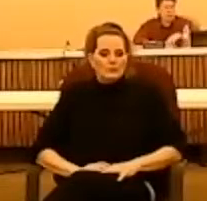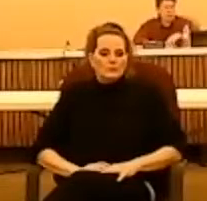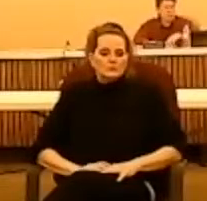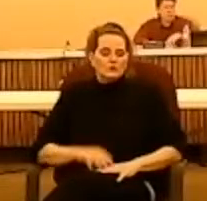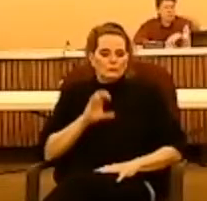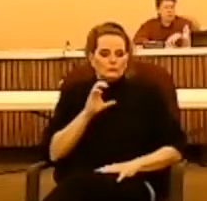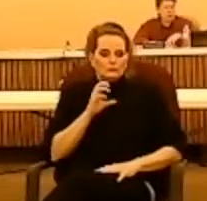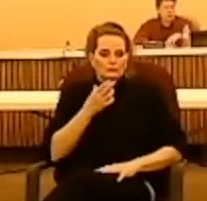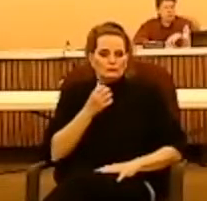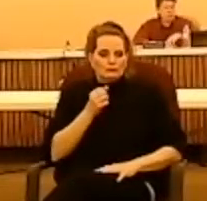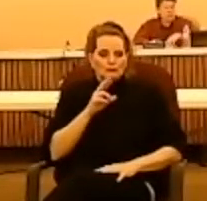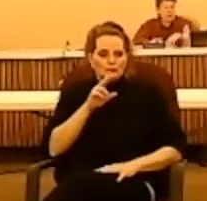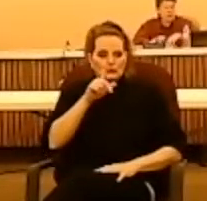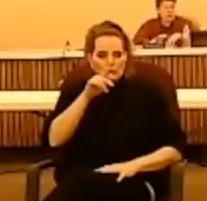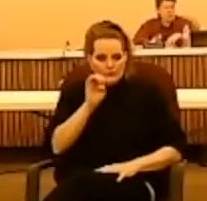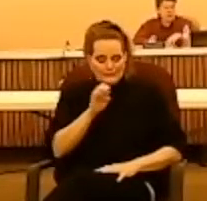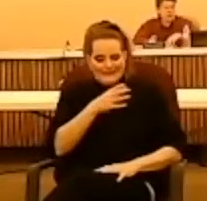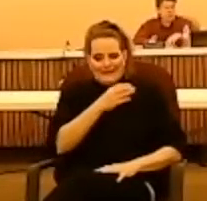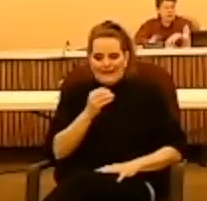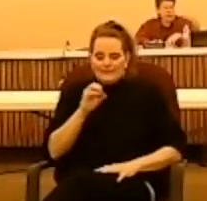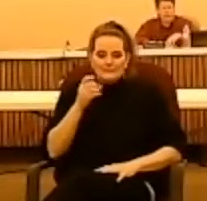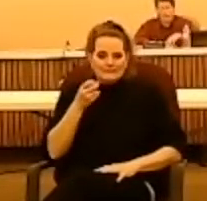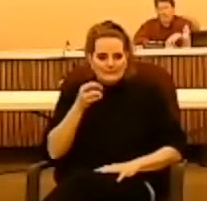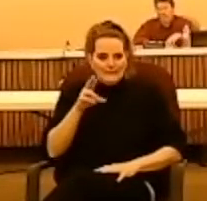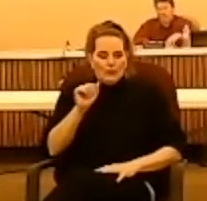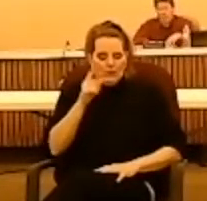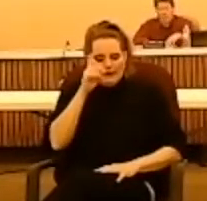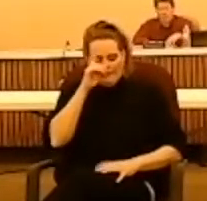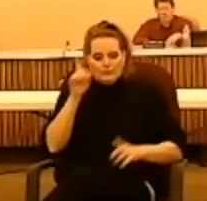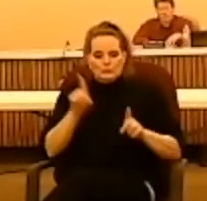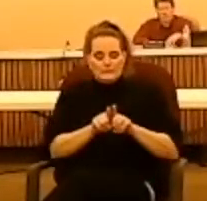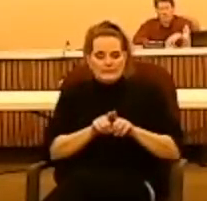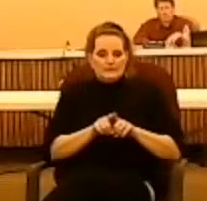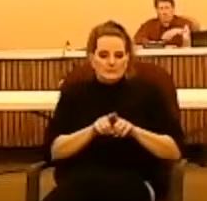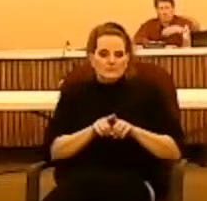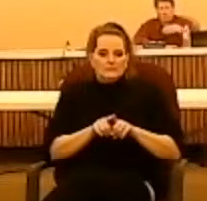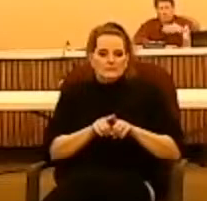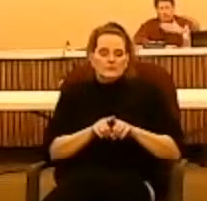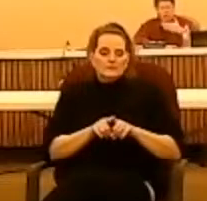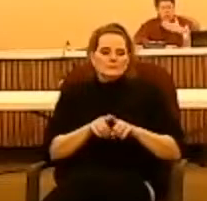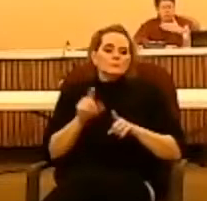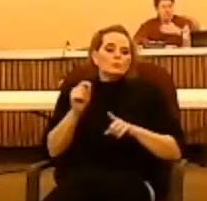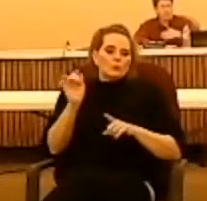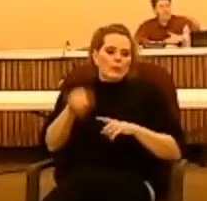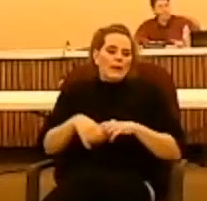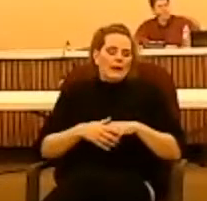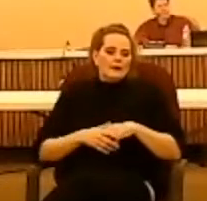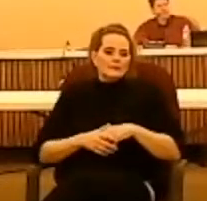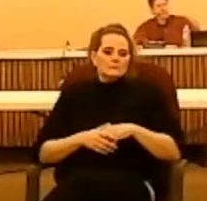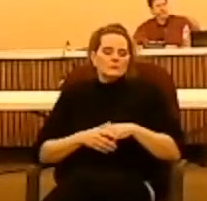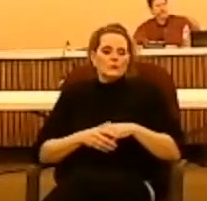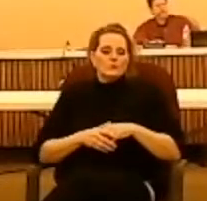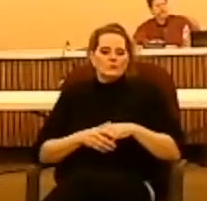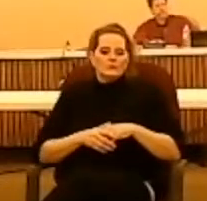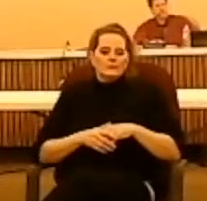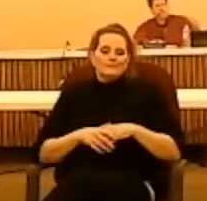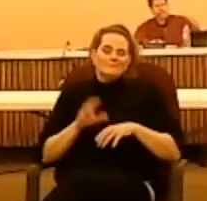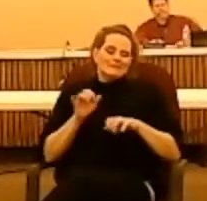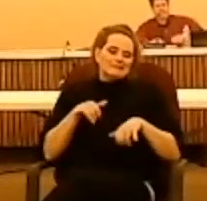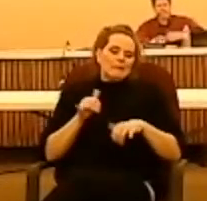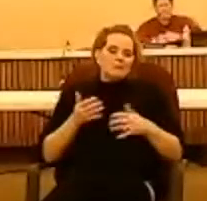Charlie has, and Sarah have agreed to do that. And so, like I said, that there's still